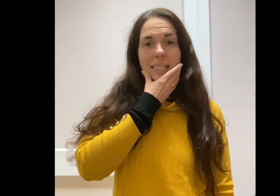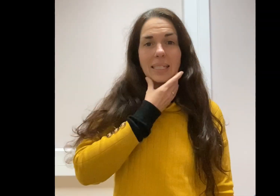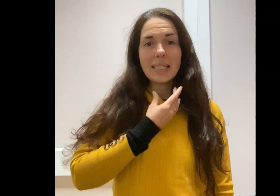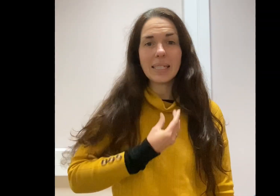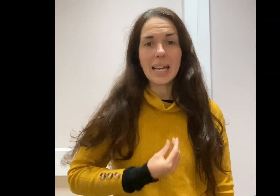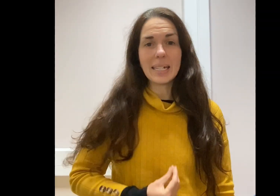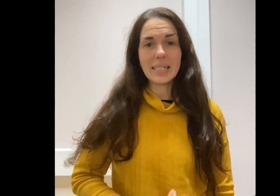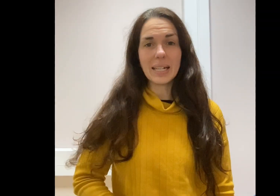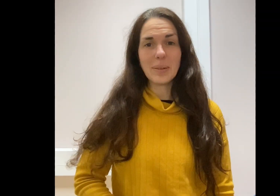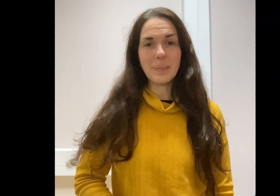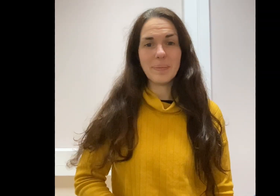Santa.